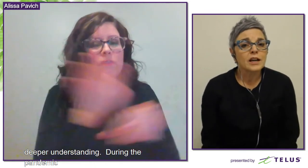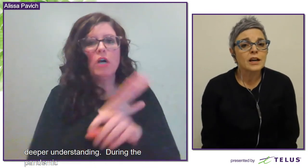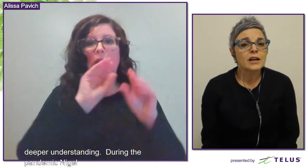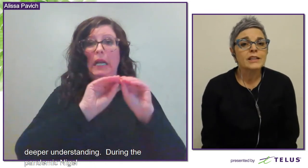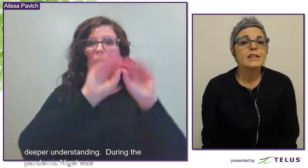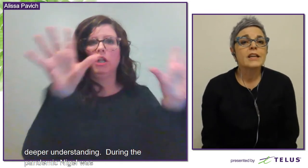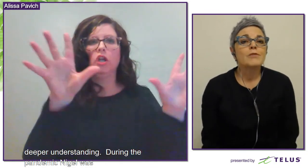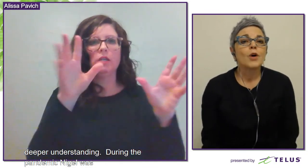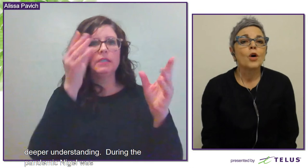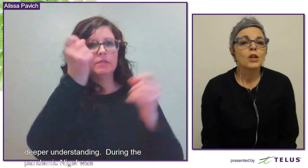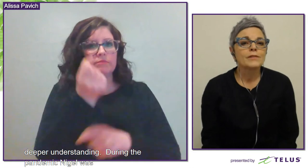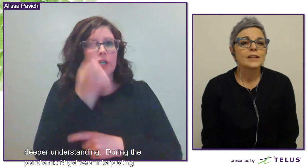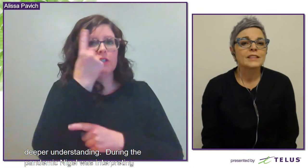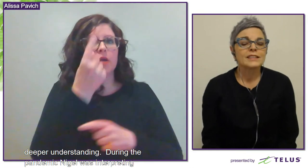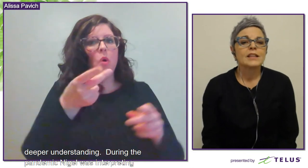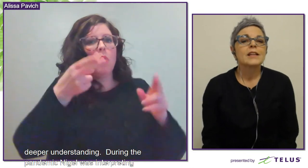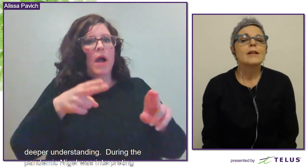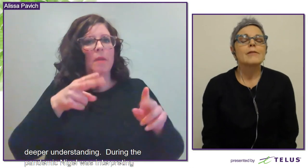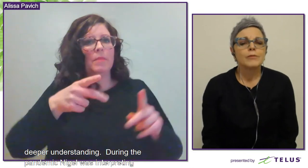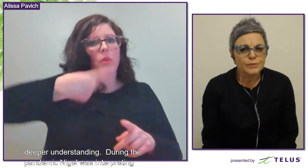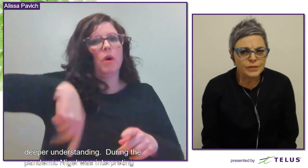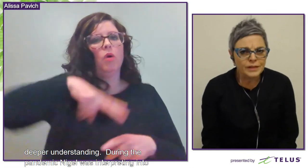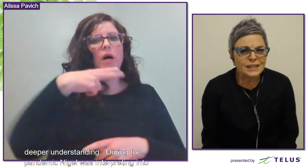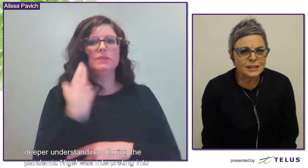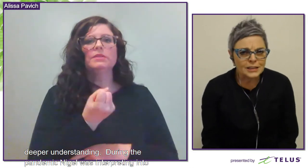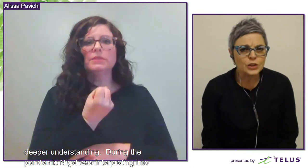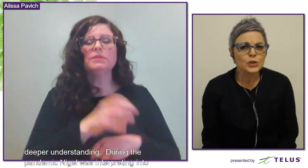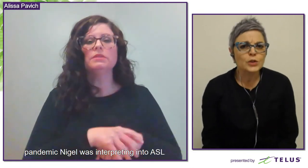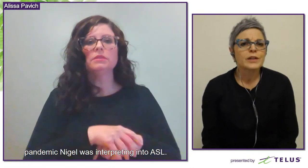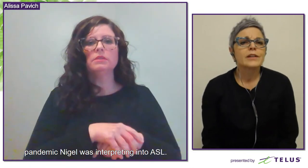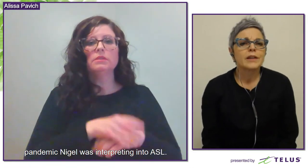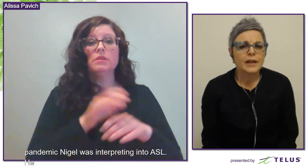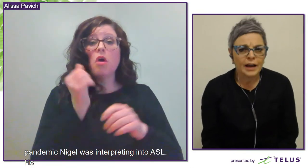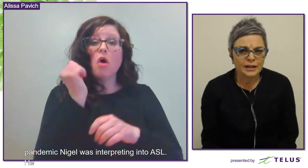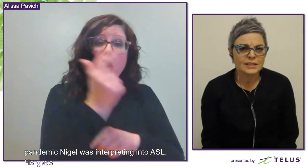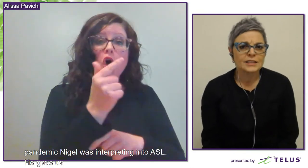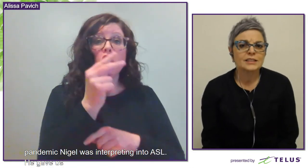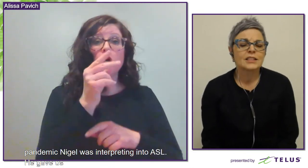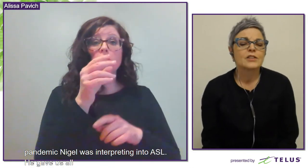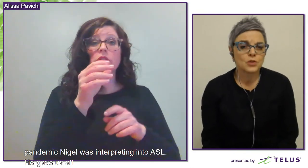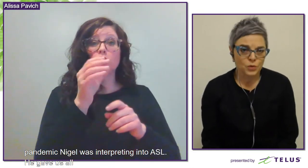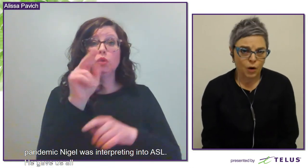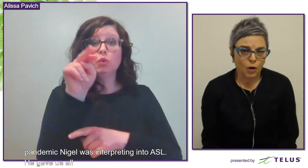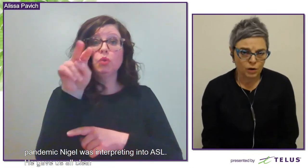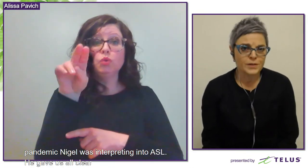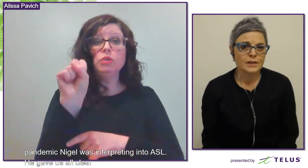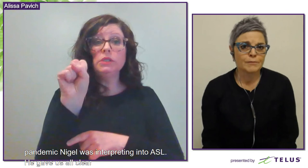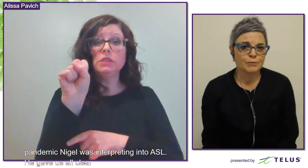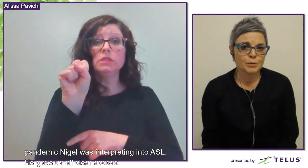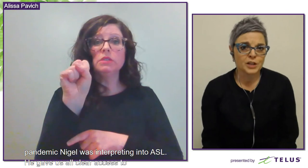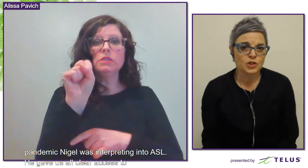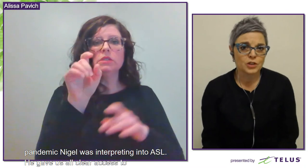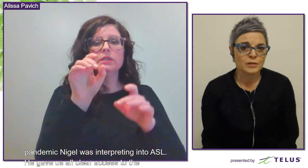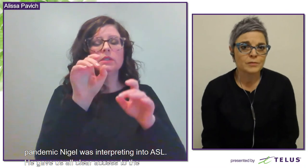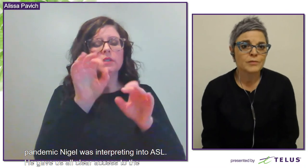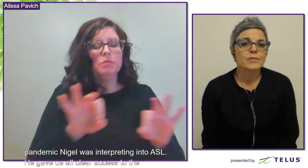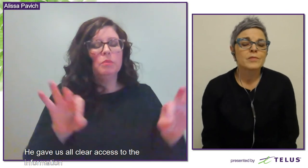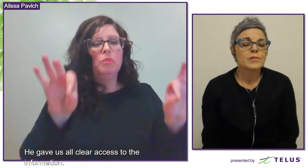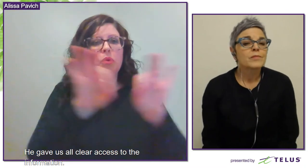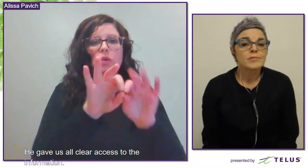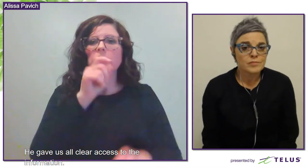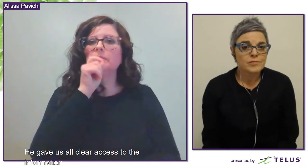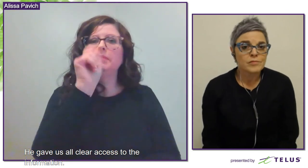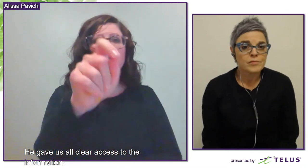and he gave all of us clear access to all of the information.